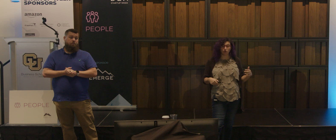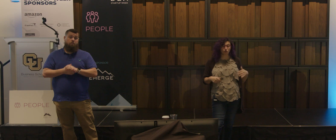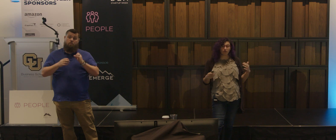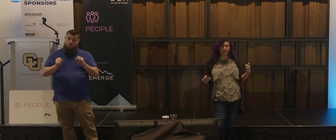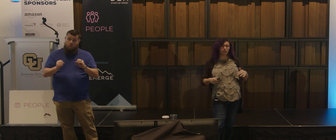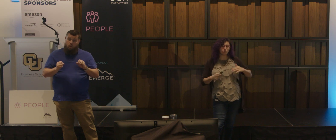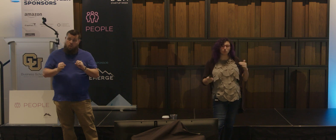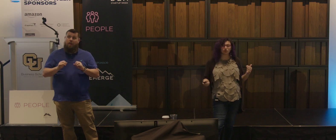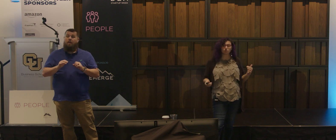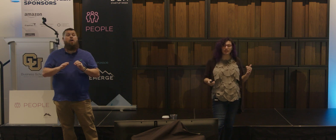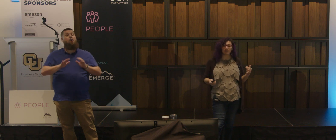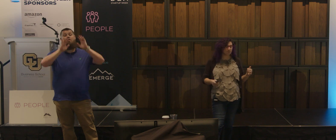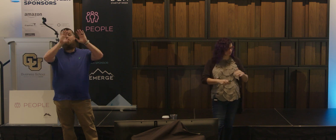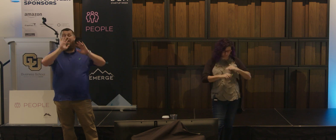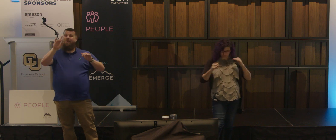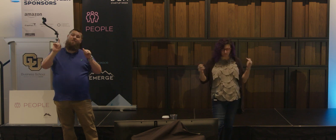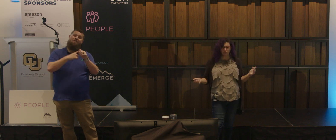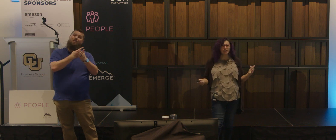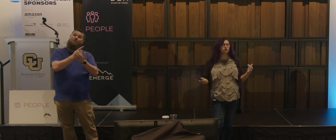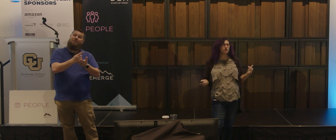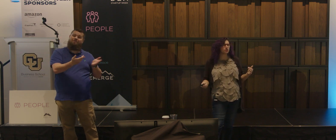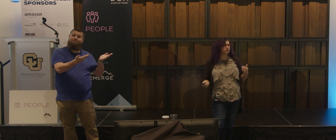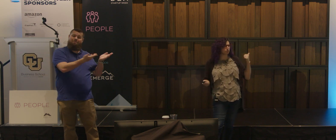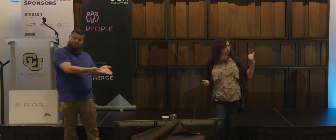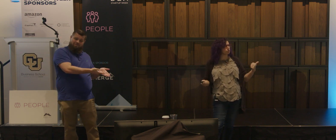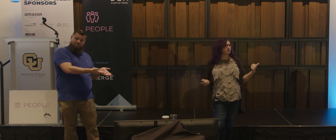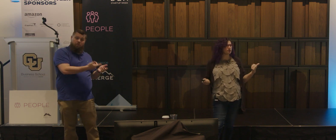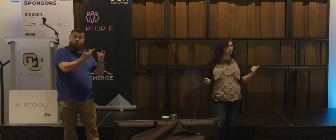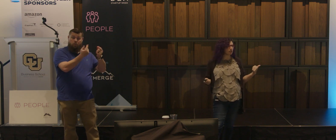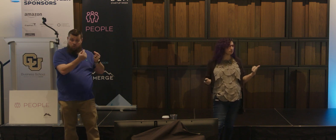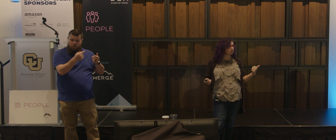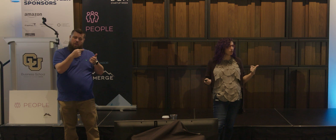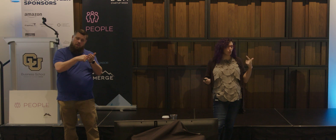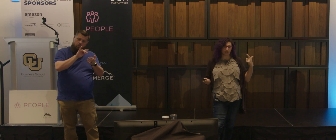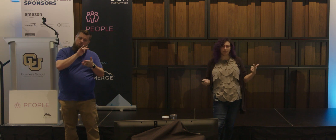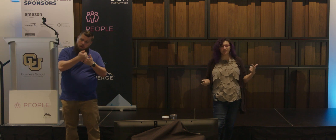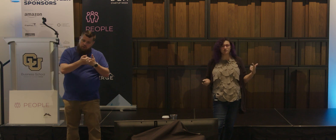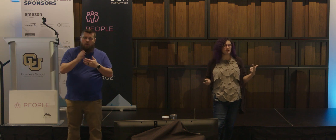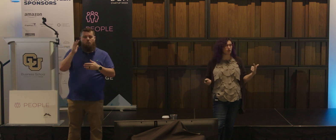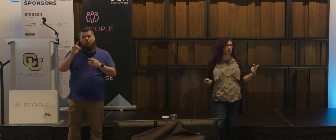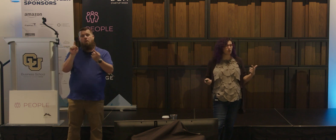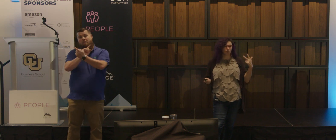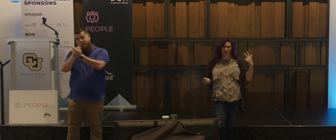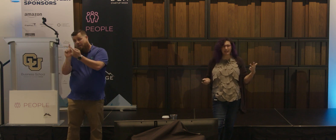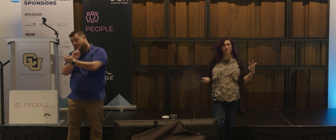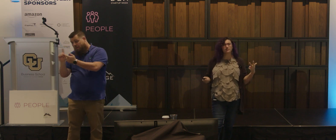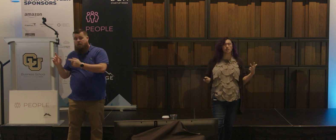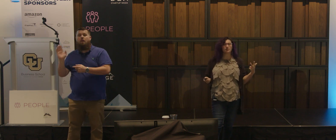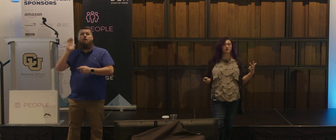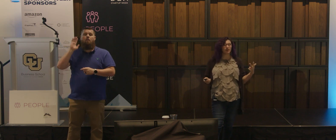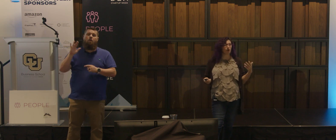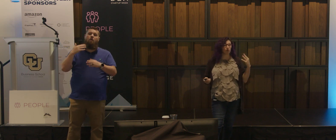So you can go, great, here's your first week. Here's what you're going to do. You're going to do this project. We're going to meet these people. We're going to get